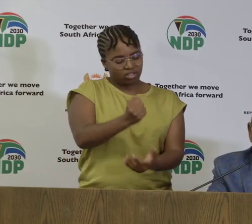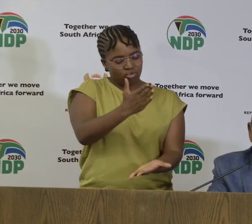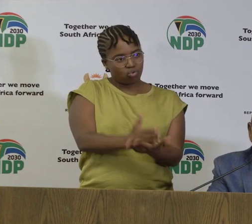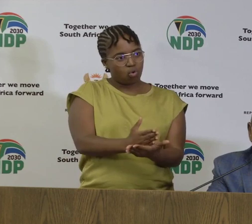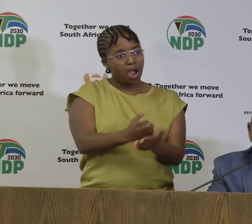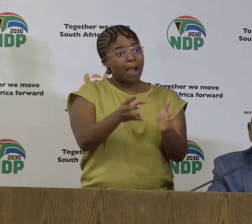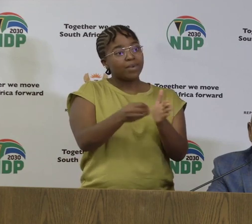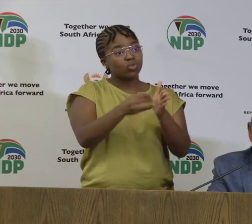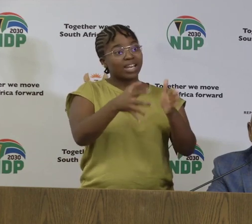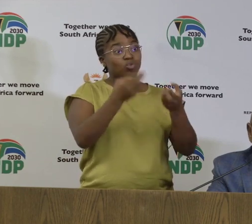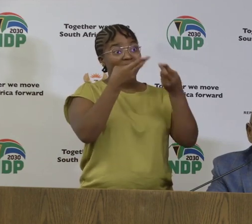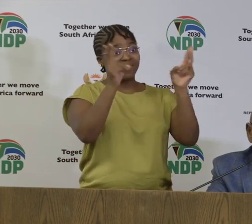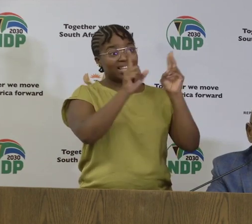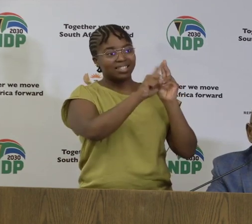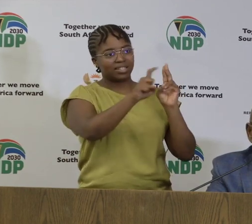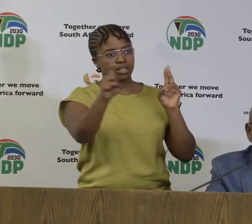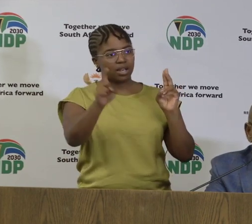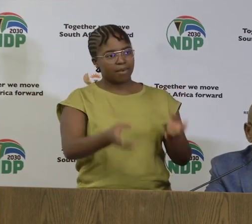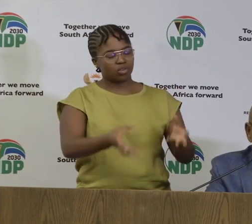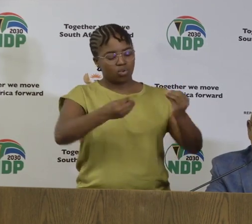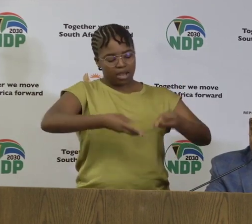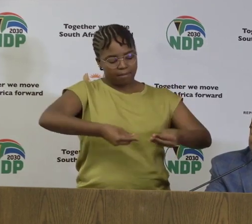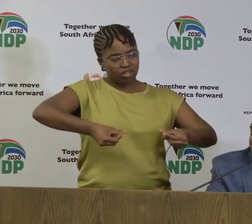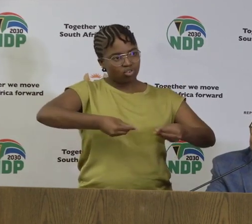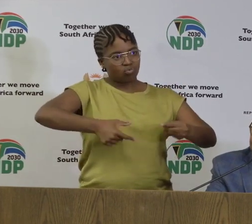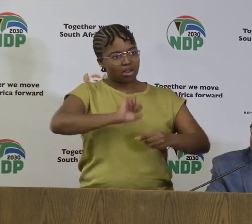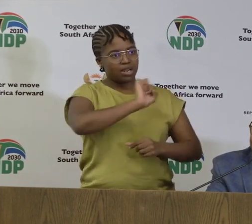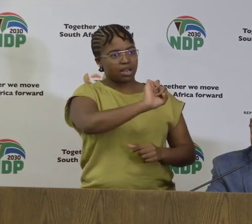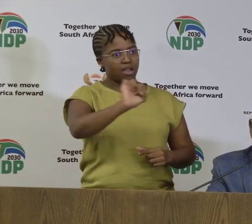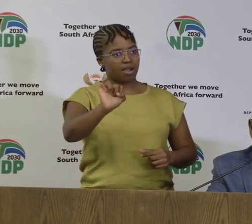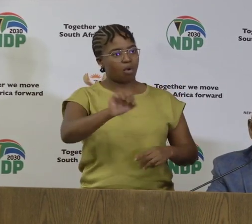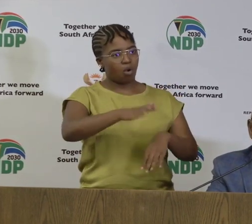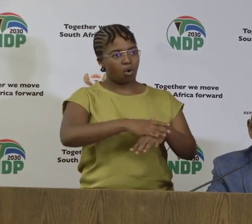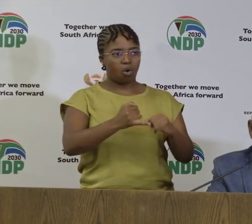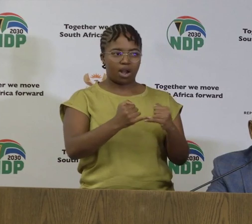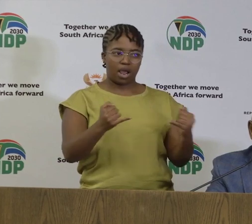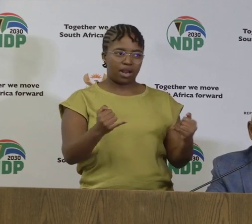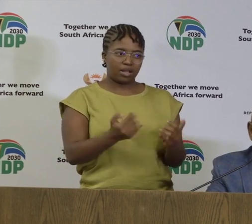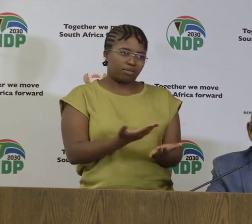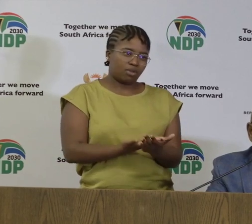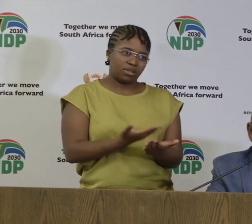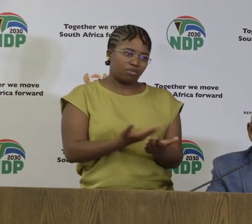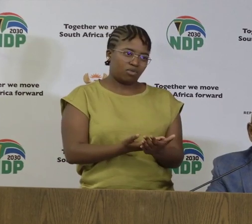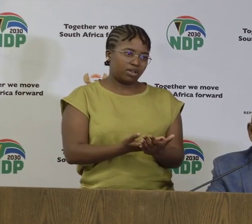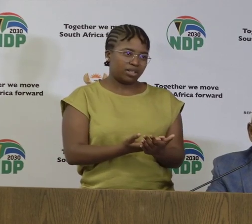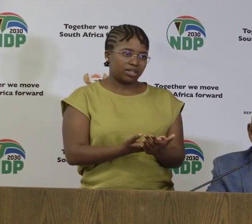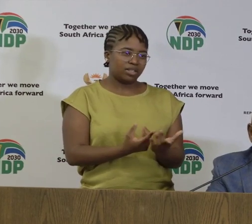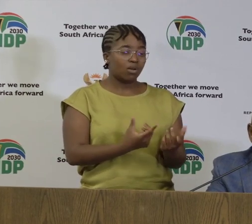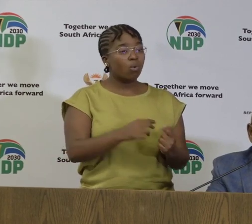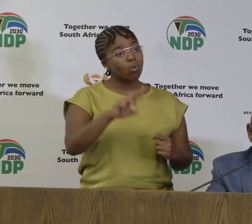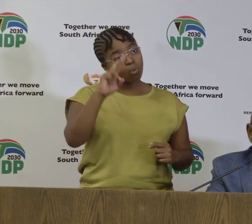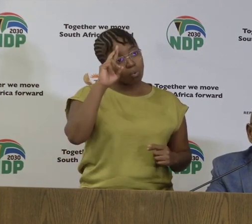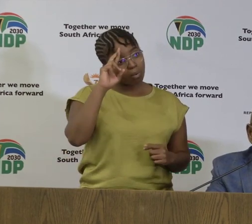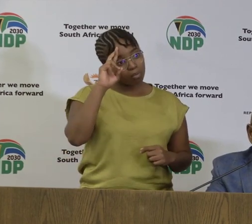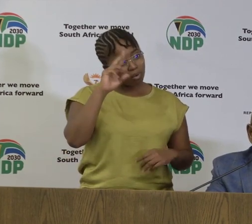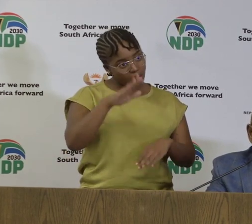to get their materials and access to online as much as is possible. Remember,